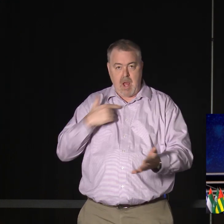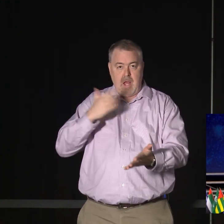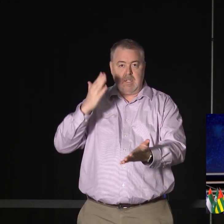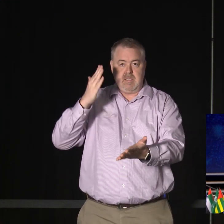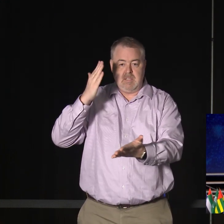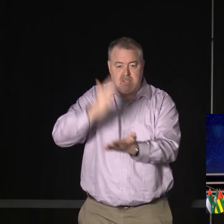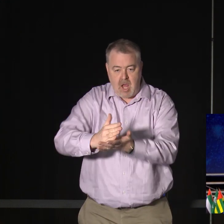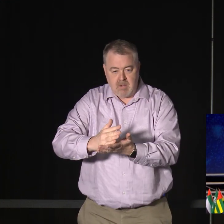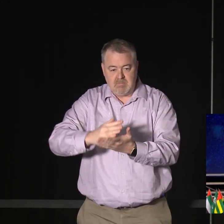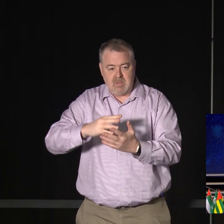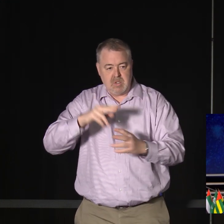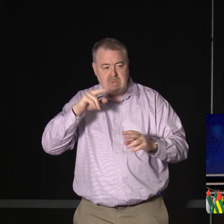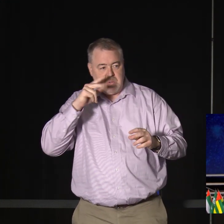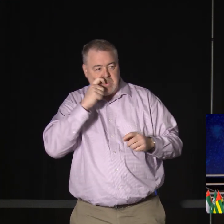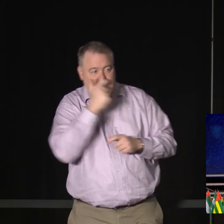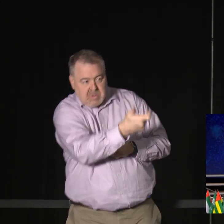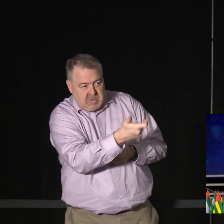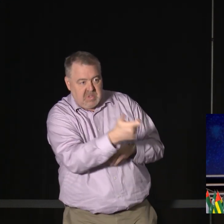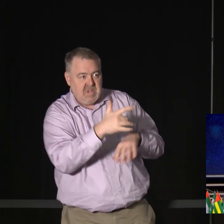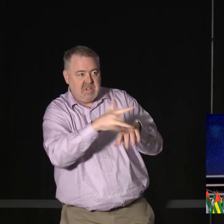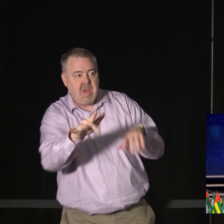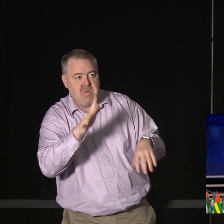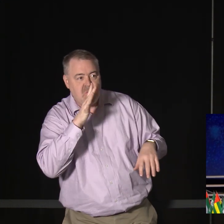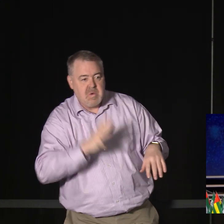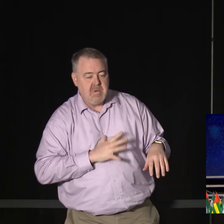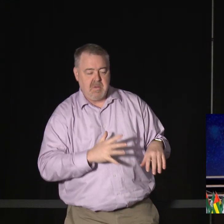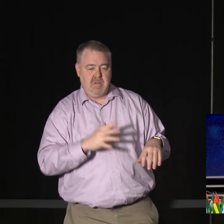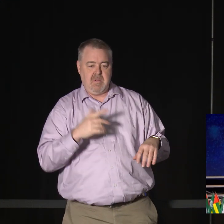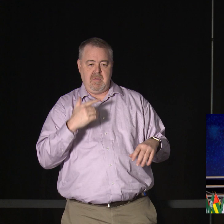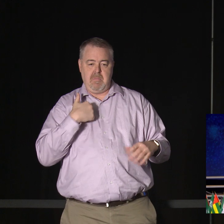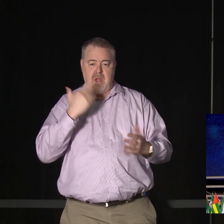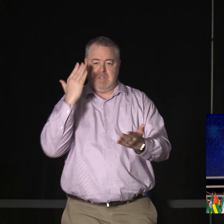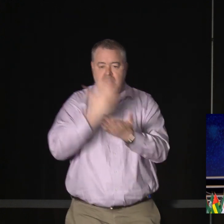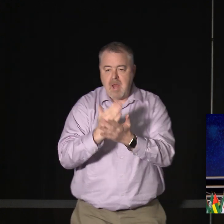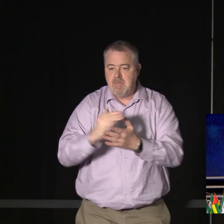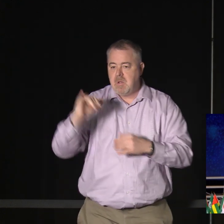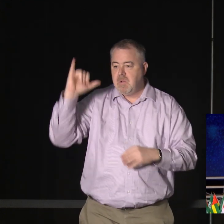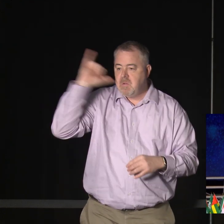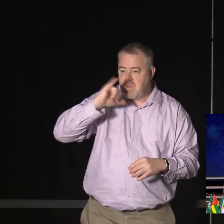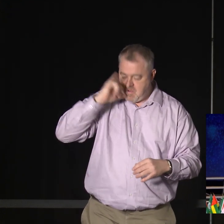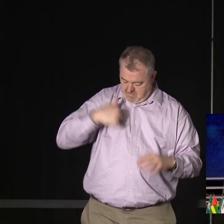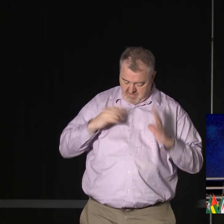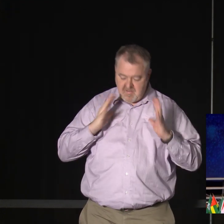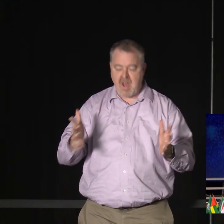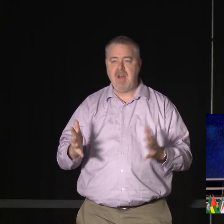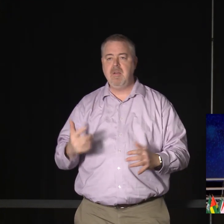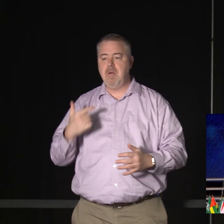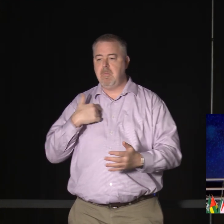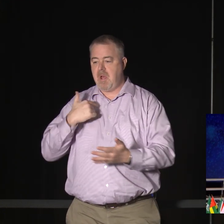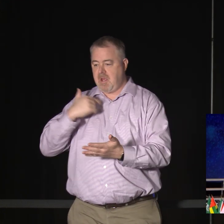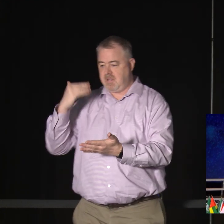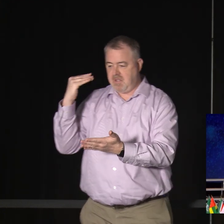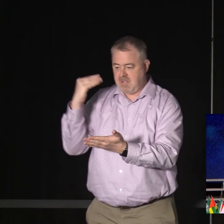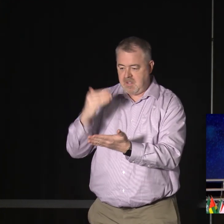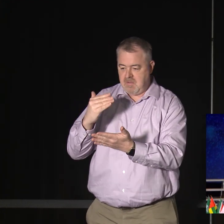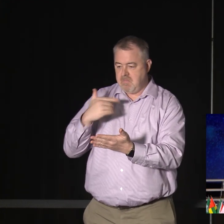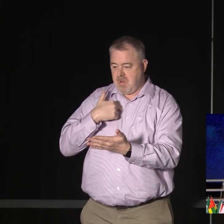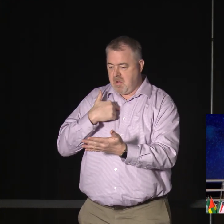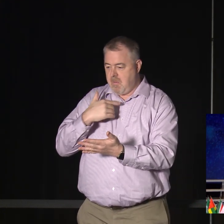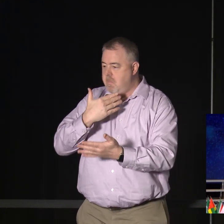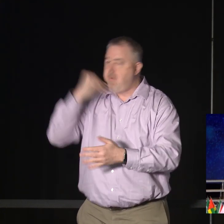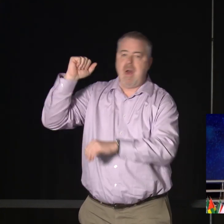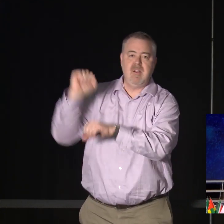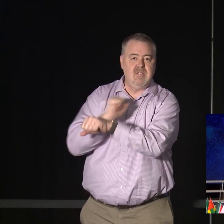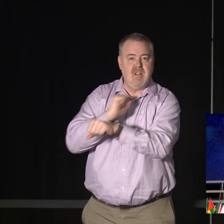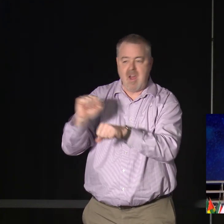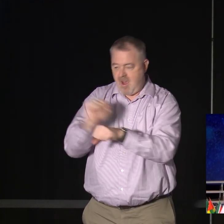everything will be all right. If I can just leave the alcohol alone, everything will be fine. If I can just get this better job,